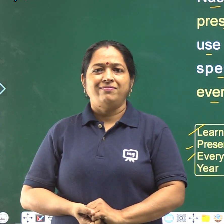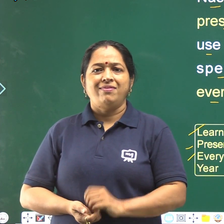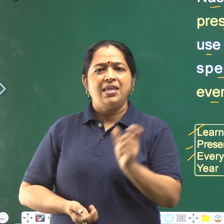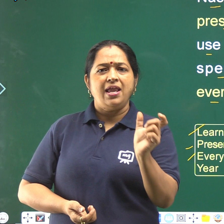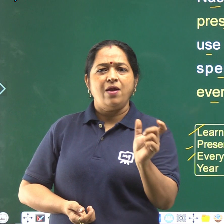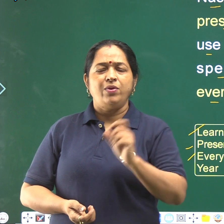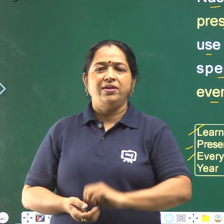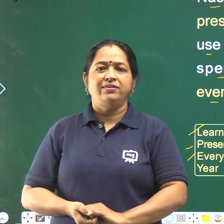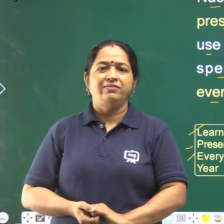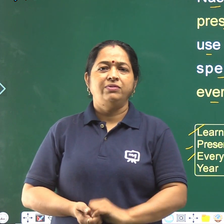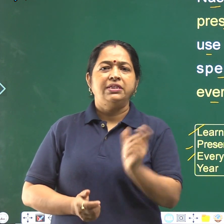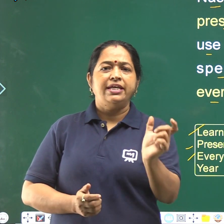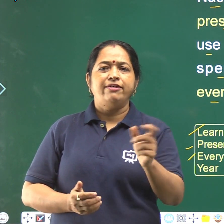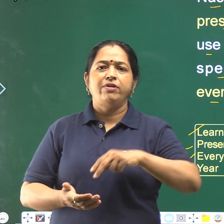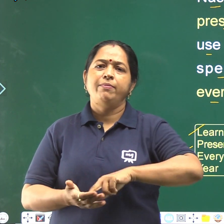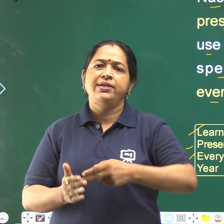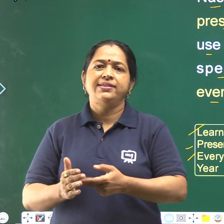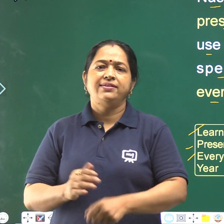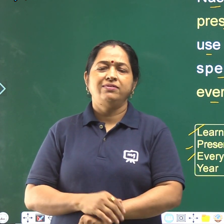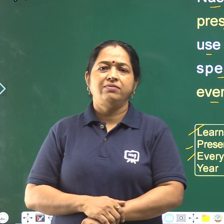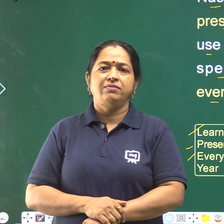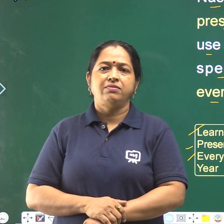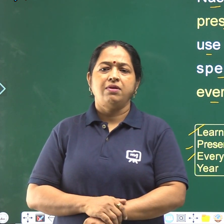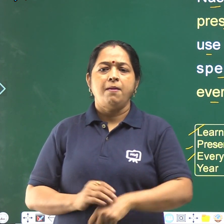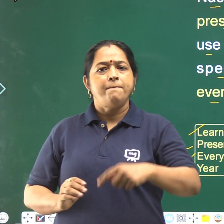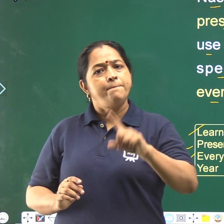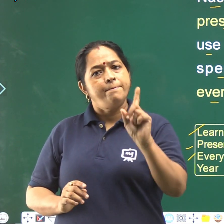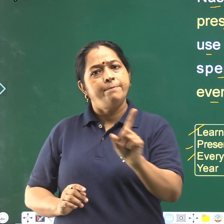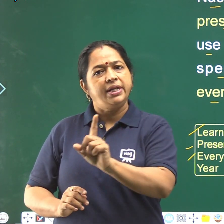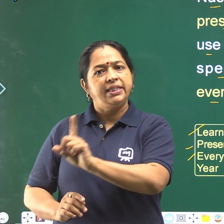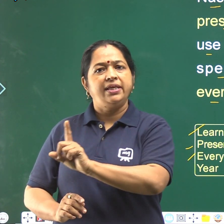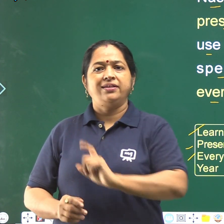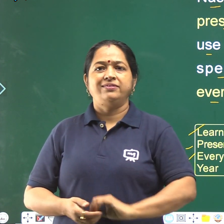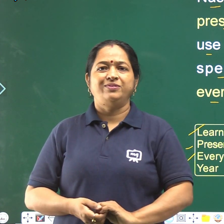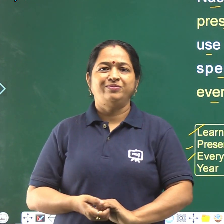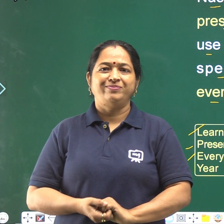Every. Every means pratek.